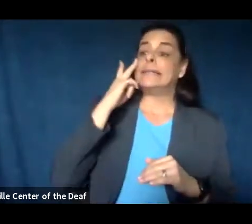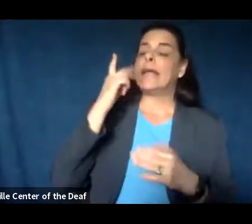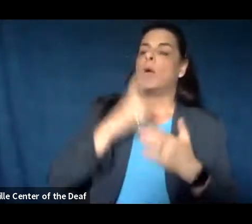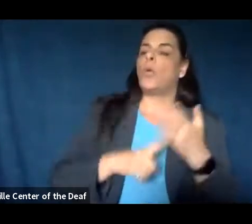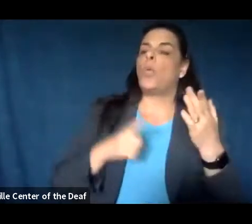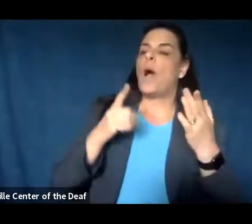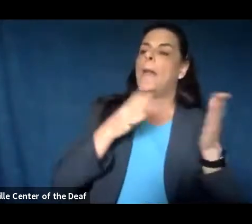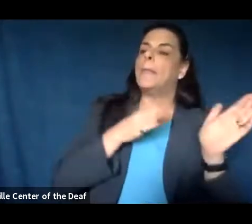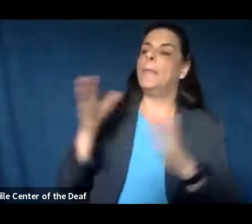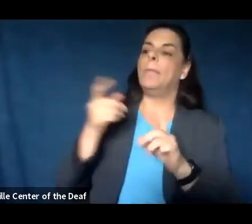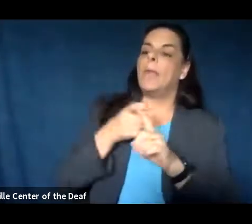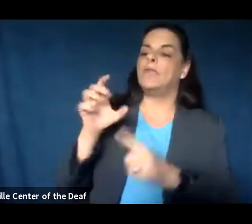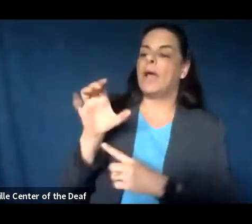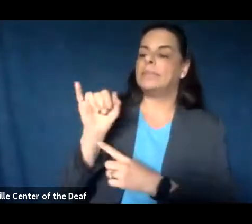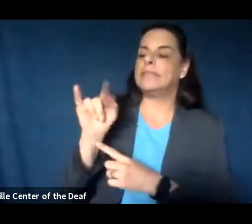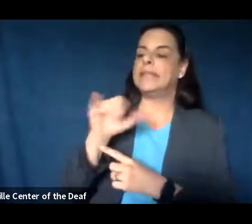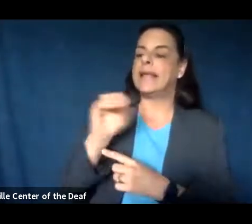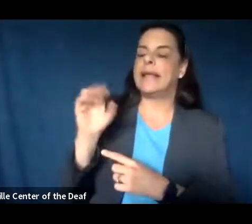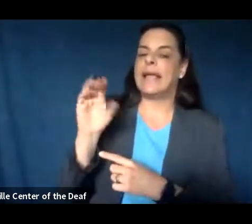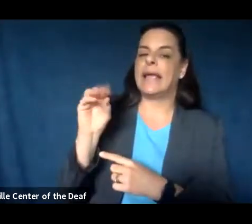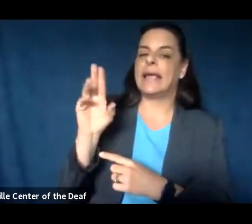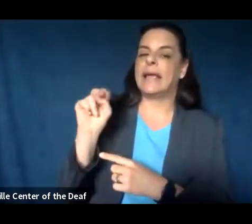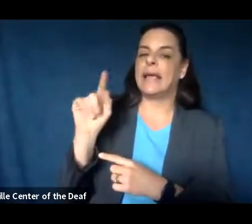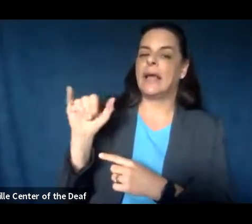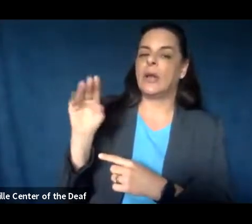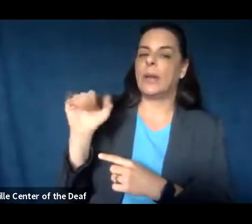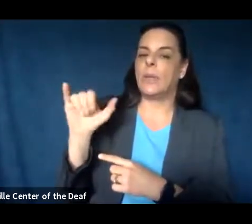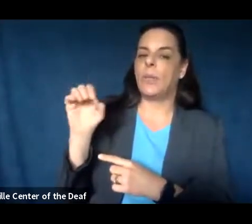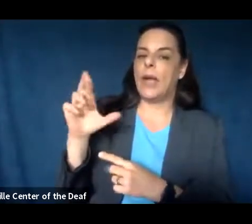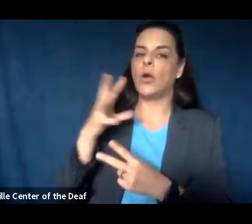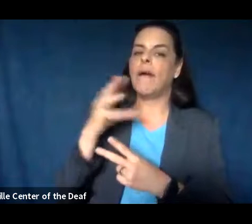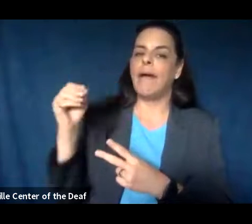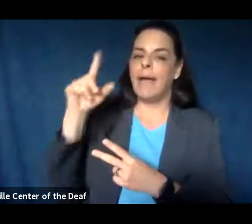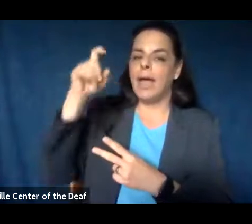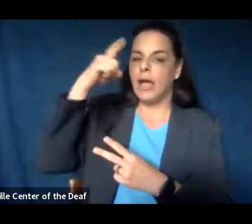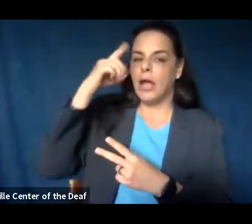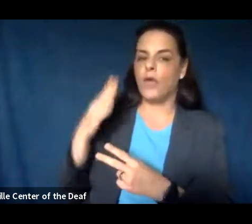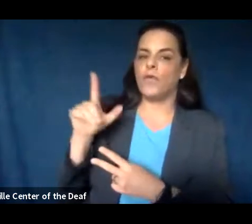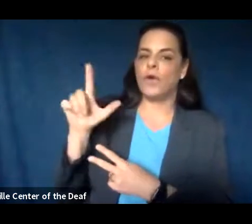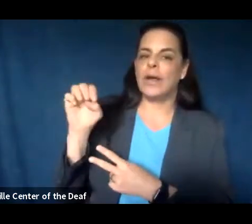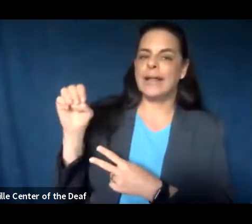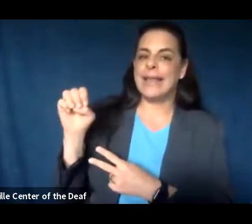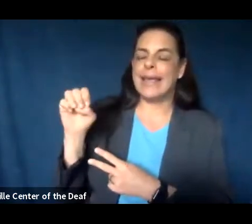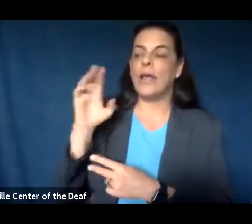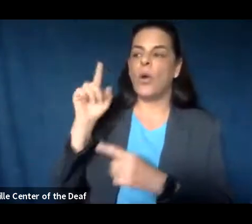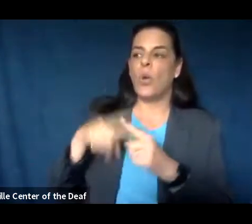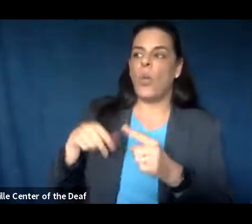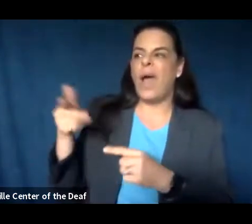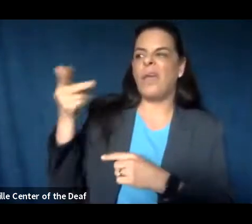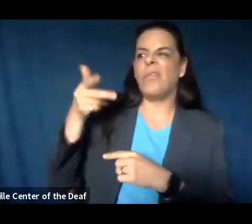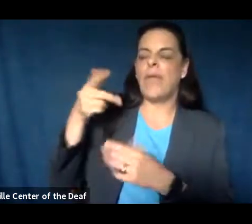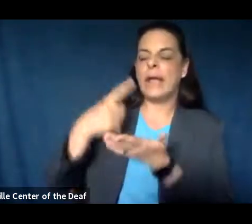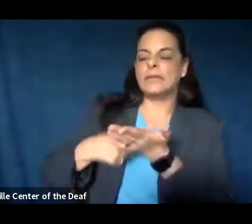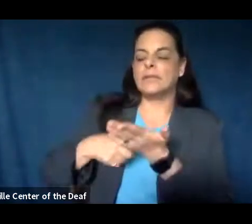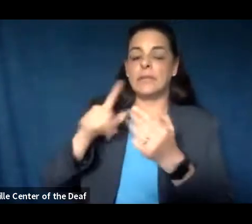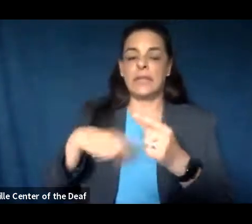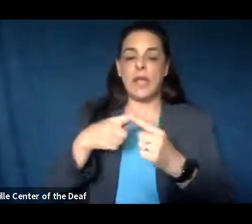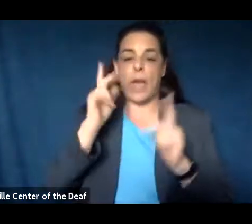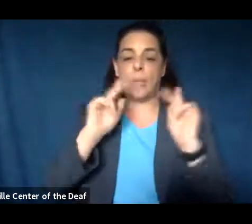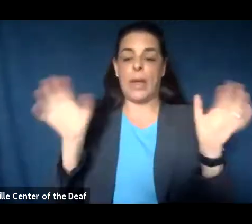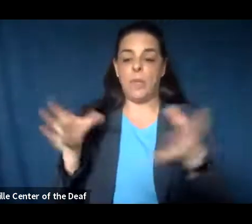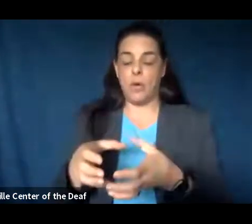out from city and county mayor and from Governor Lee on people getting together. Right now, everything I'm seeing is still